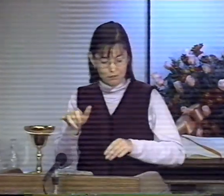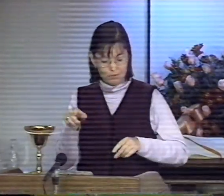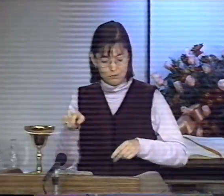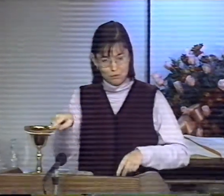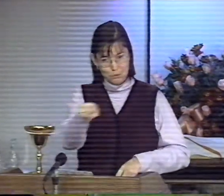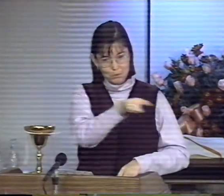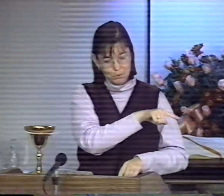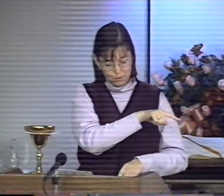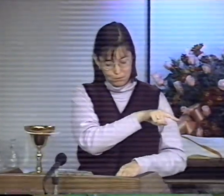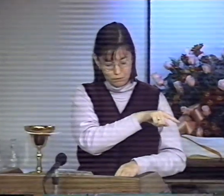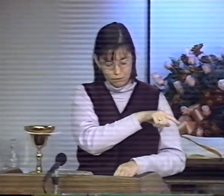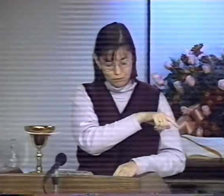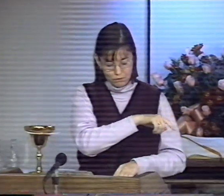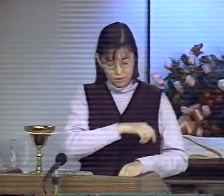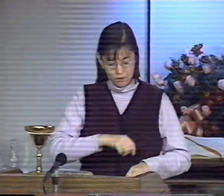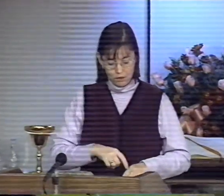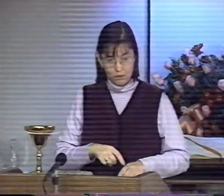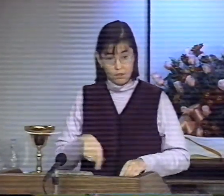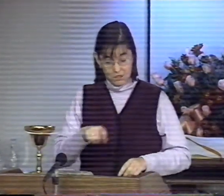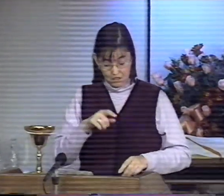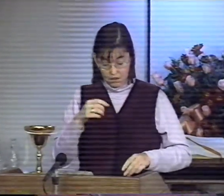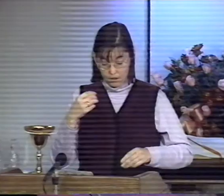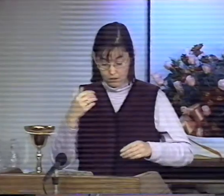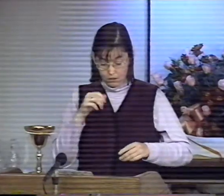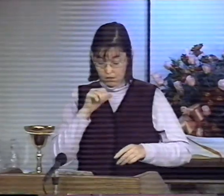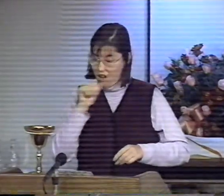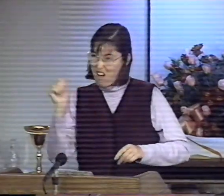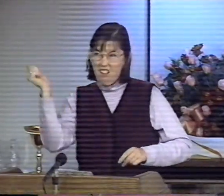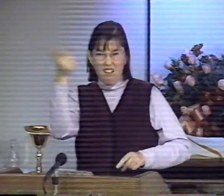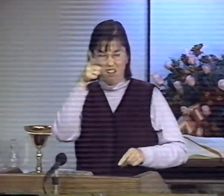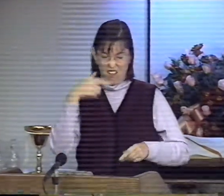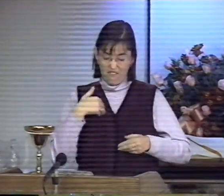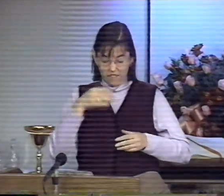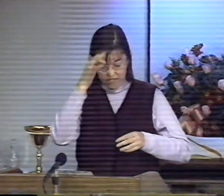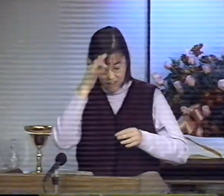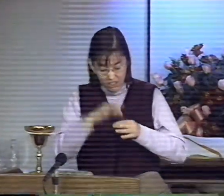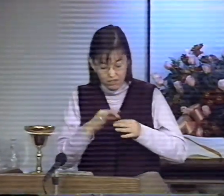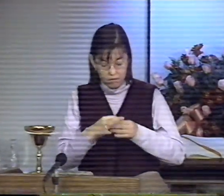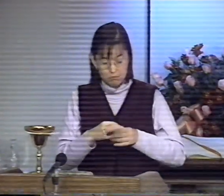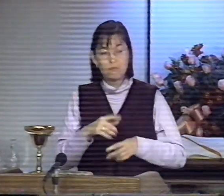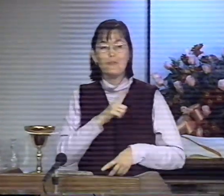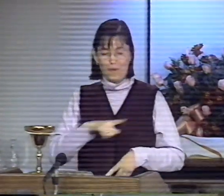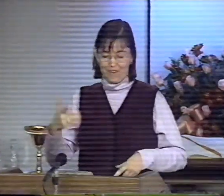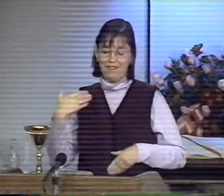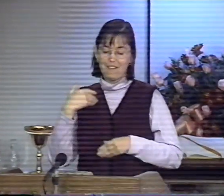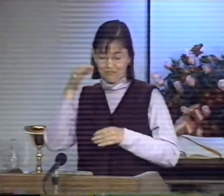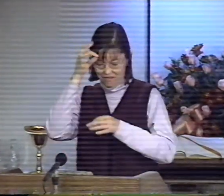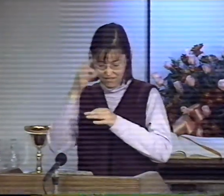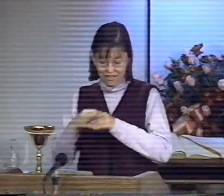among you, and that we may be delivered from the perverse and wicked people, for not all have faith.